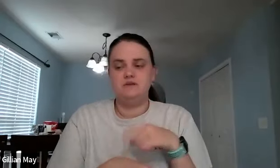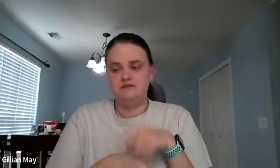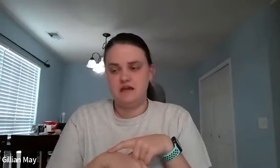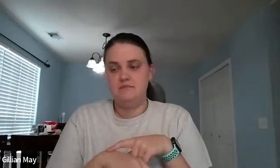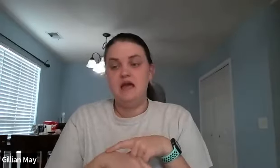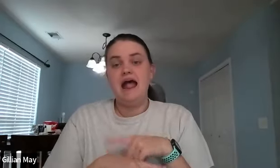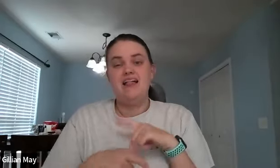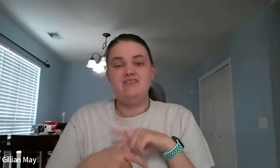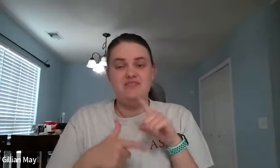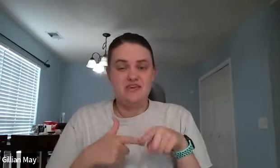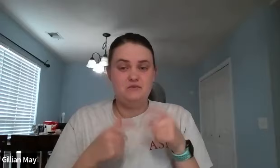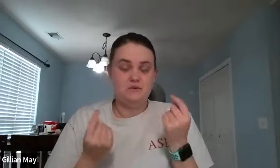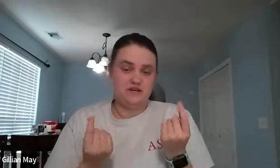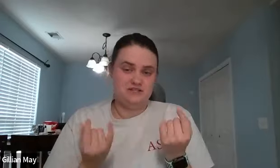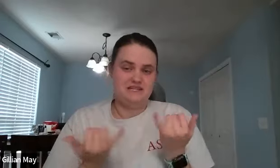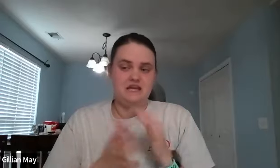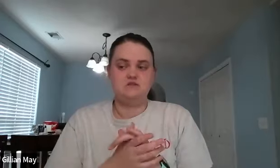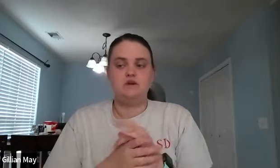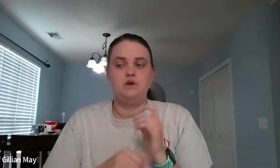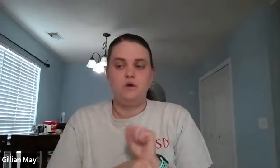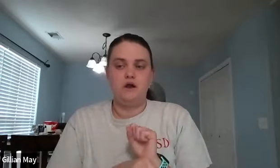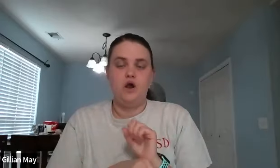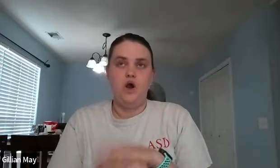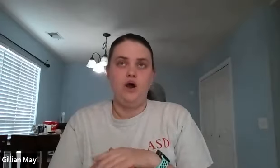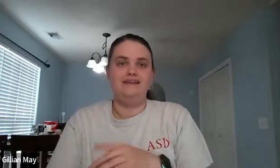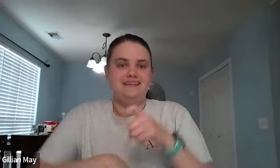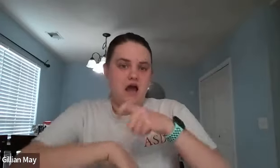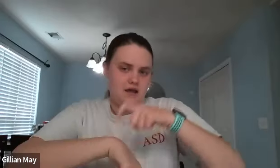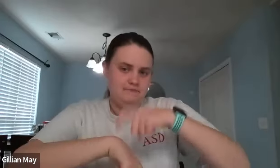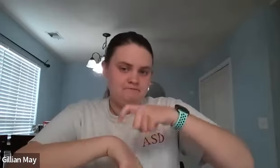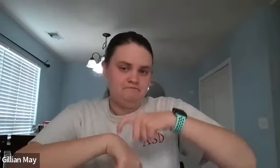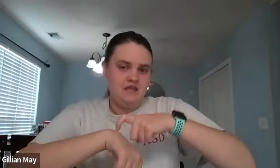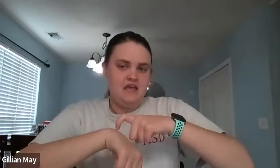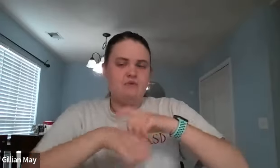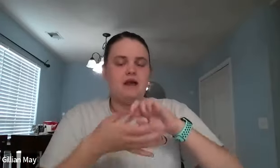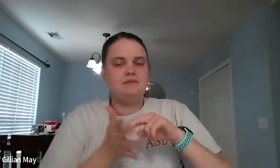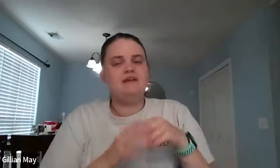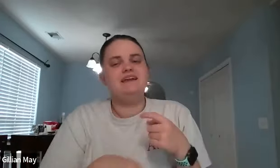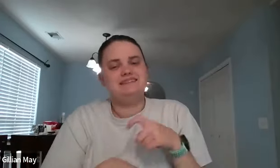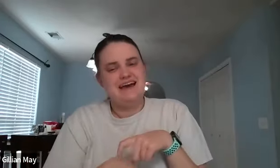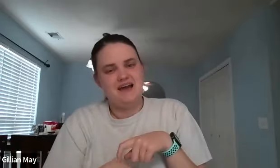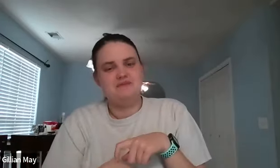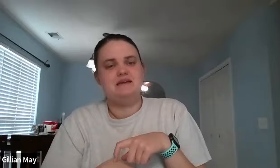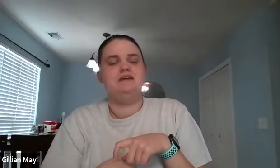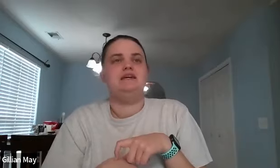long time. And then what we're gonna do today is we're gonna work on time. And what I mean by like time is I